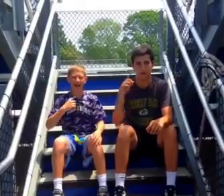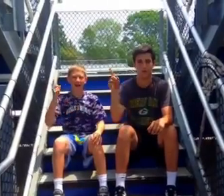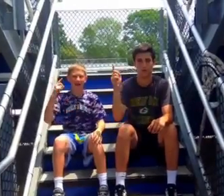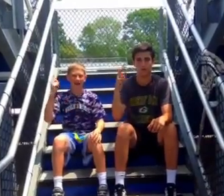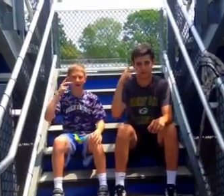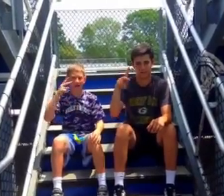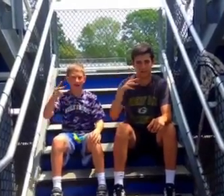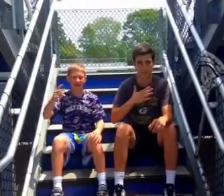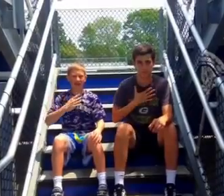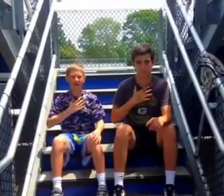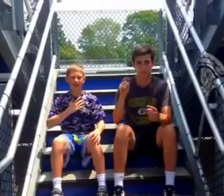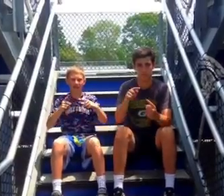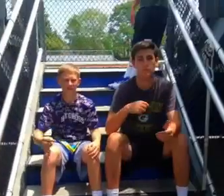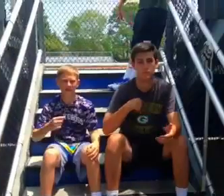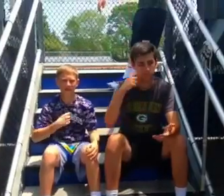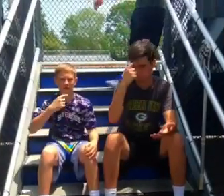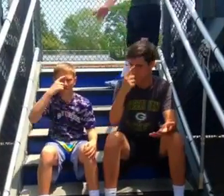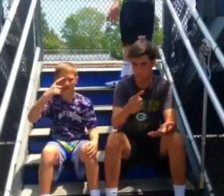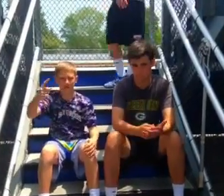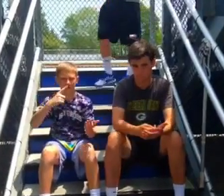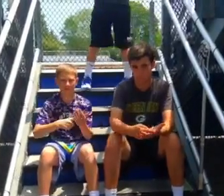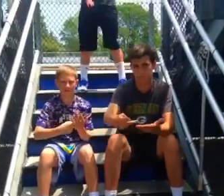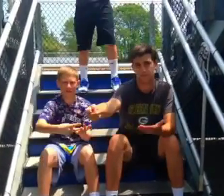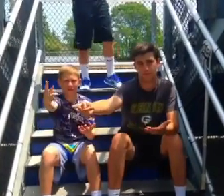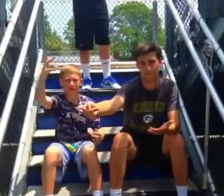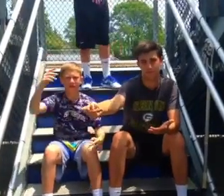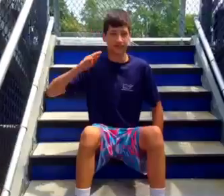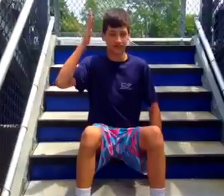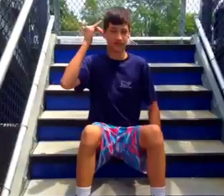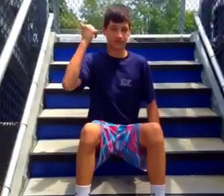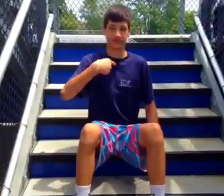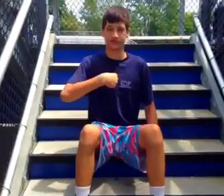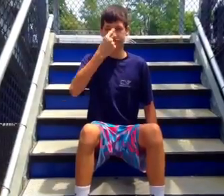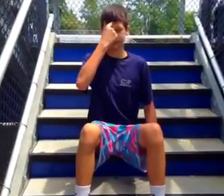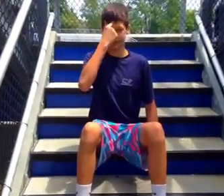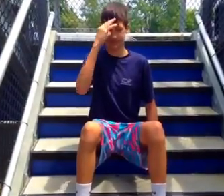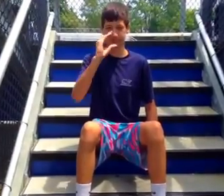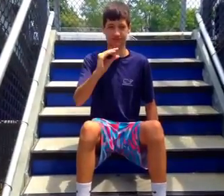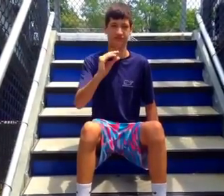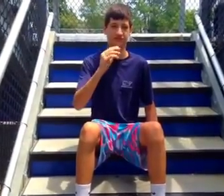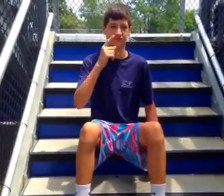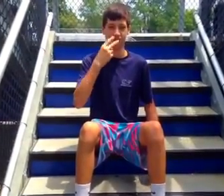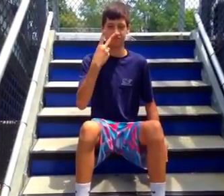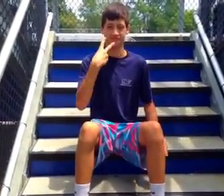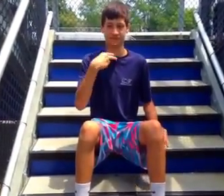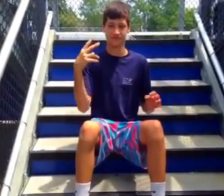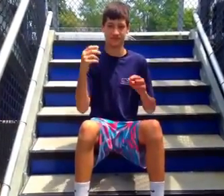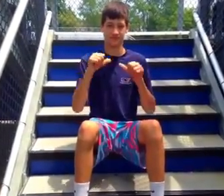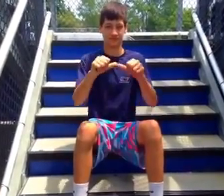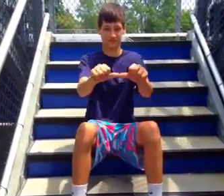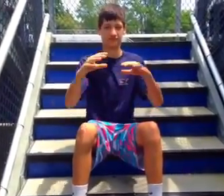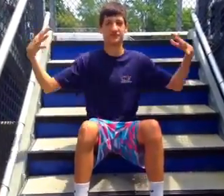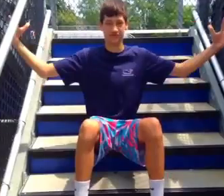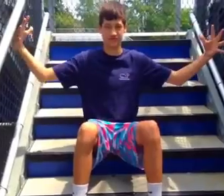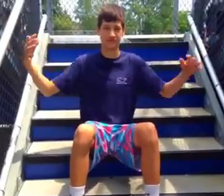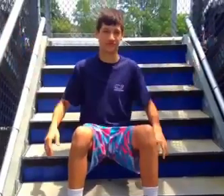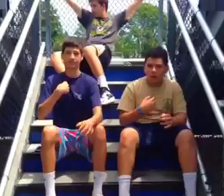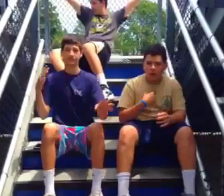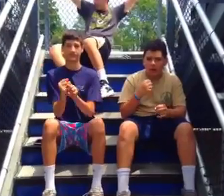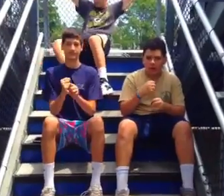Only see my goals, I don't believe in failure, 'cause I know the smallest voices, they can make it major. I got